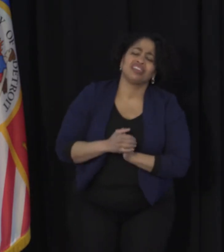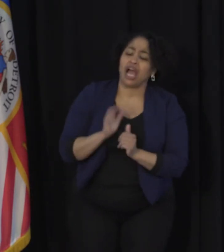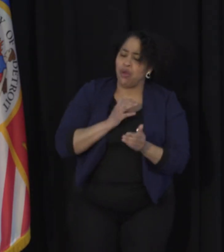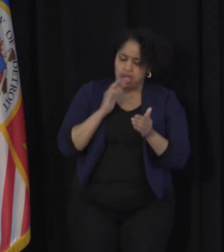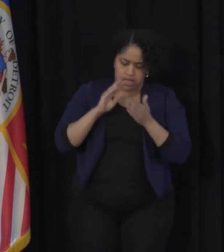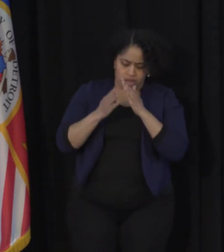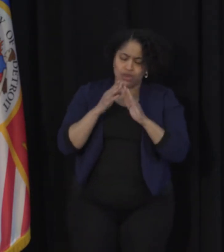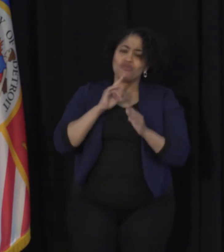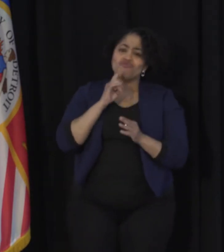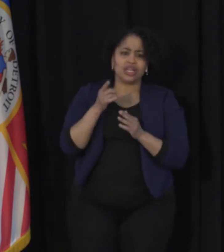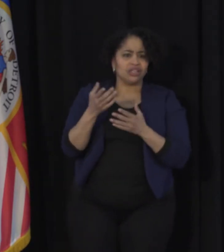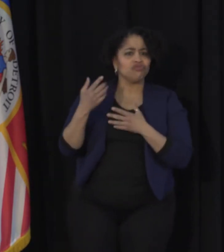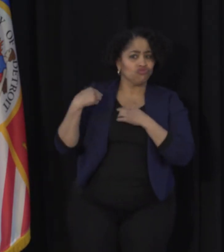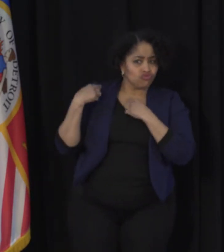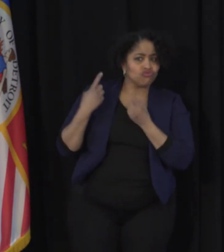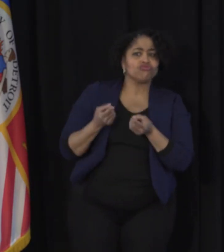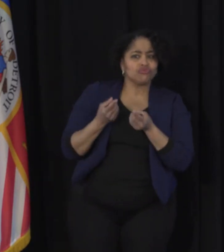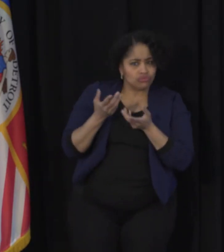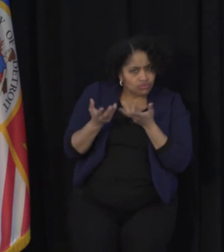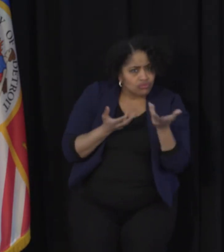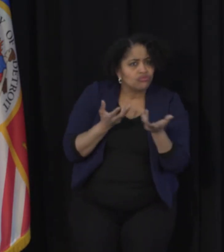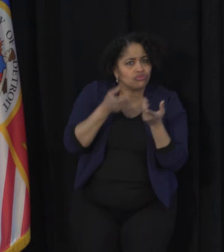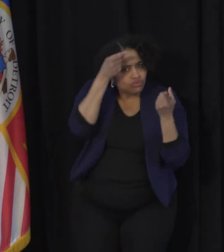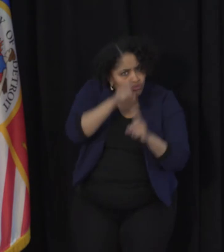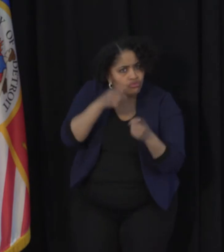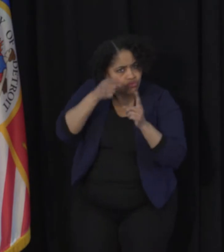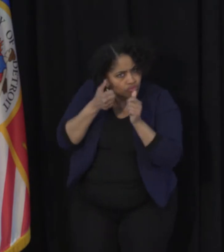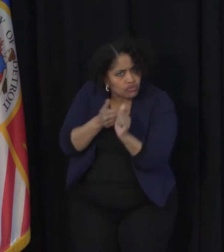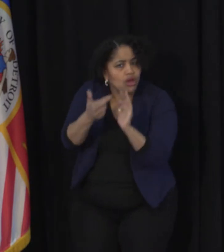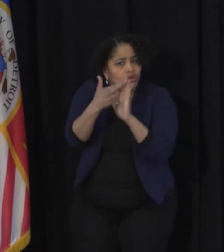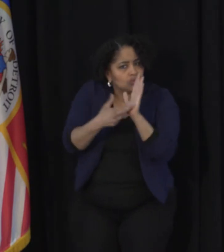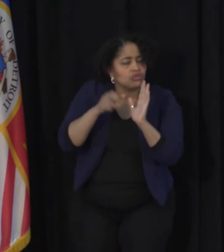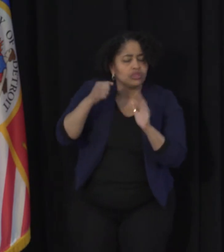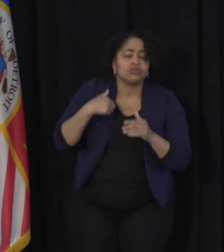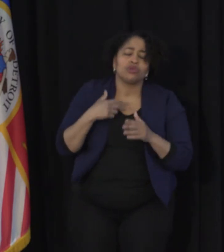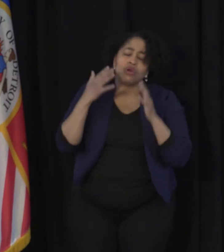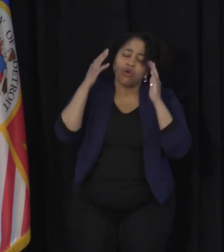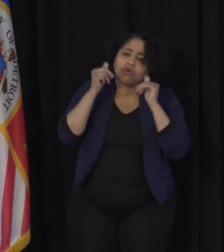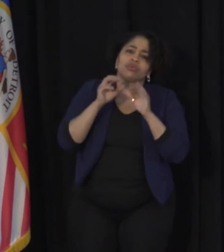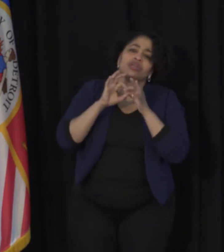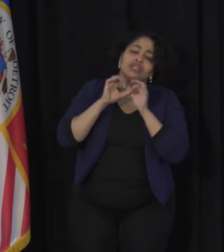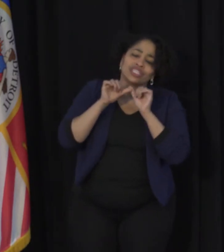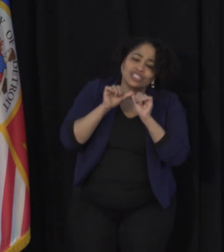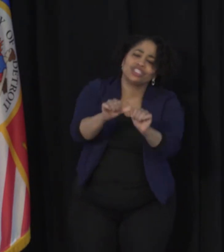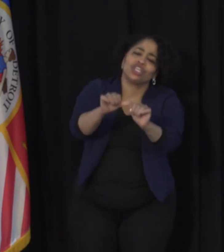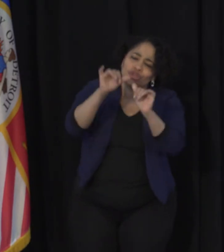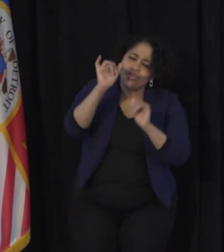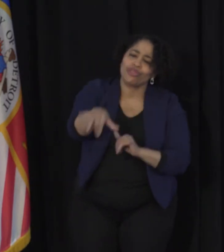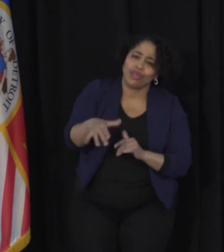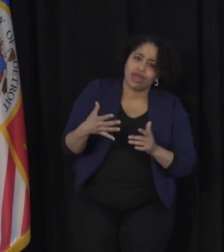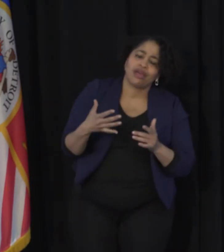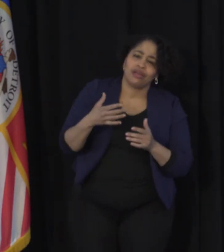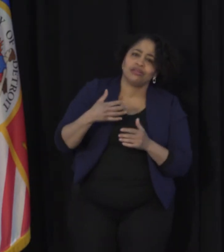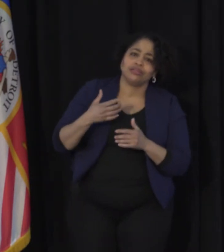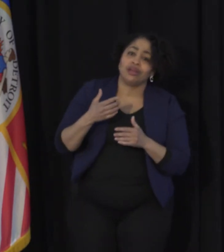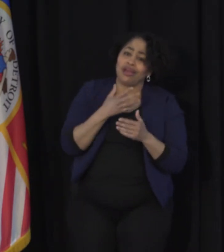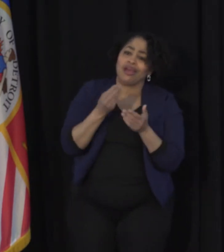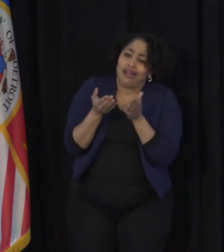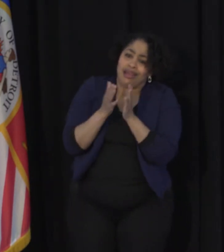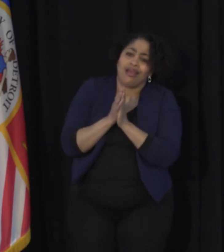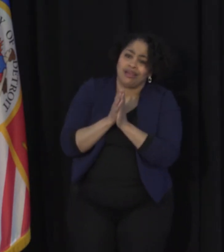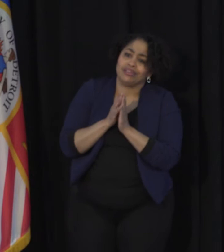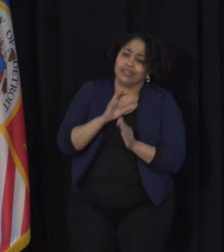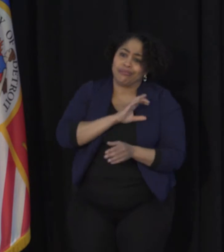community has been cooperative for the most part, and we hope to continue that relationship and ask that they police themselves, if you